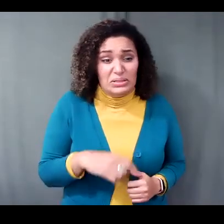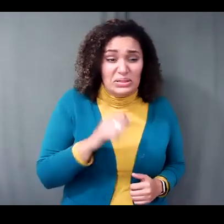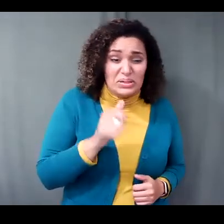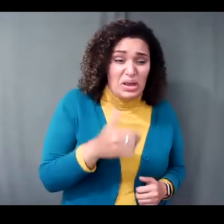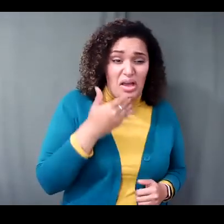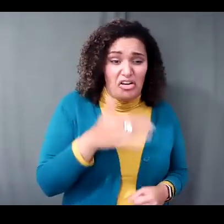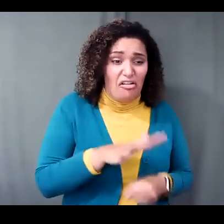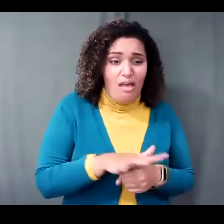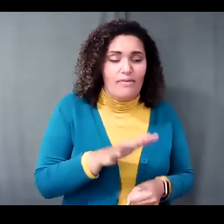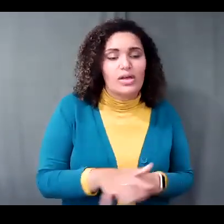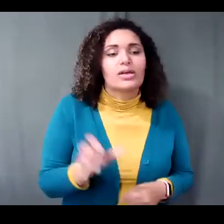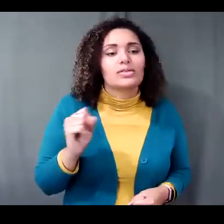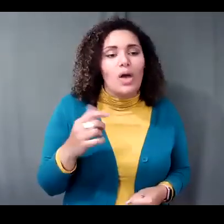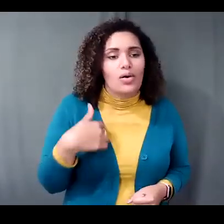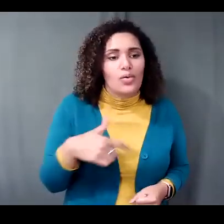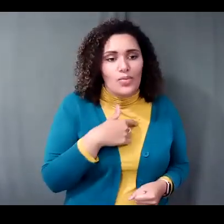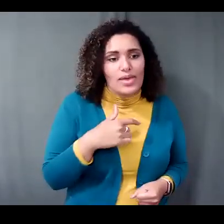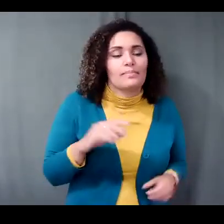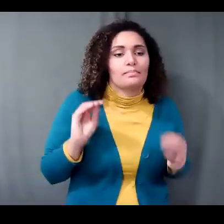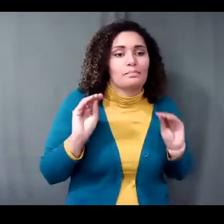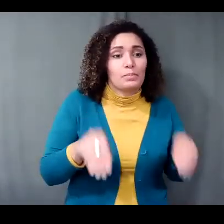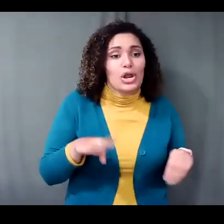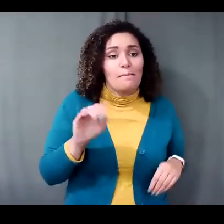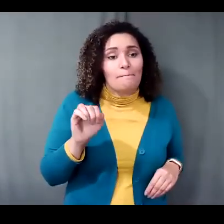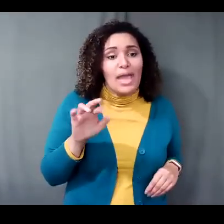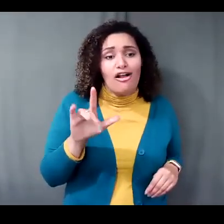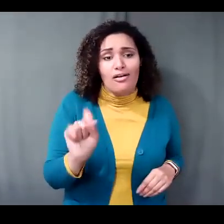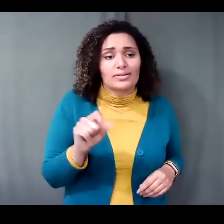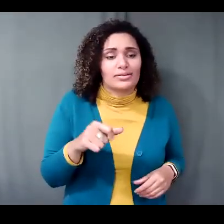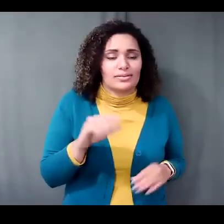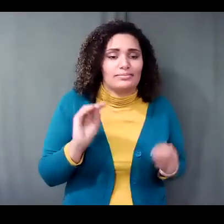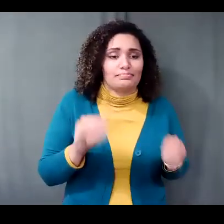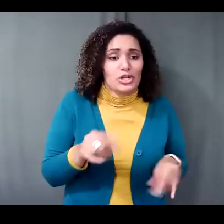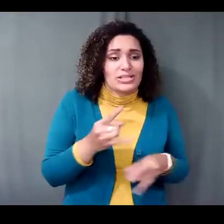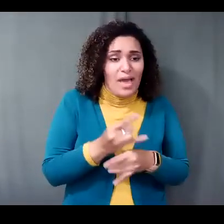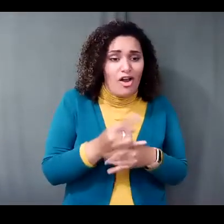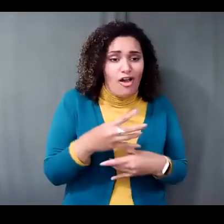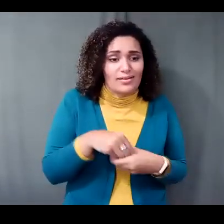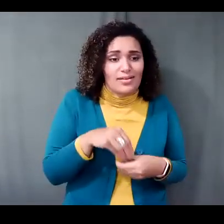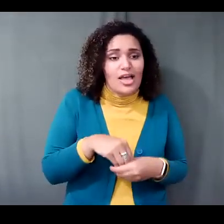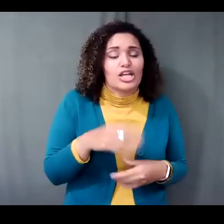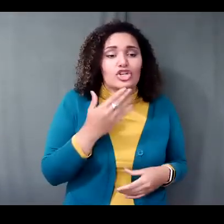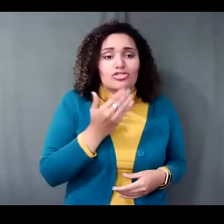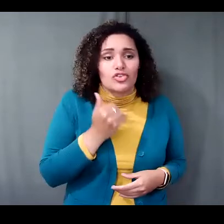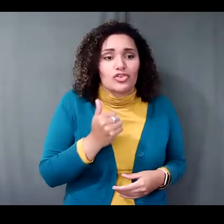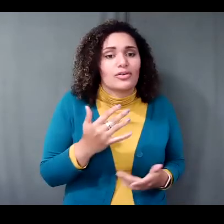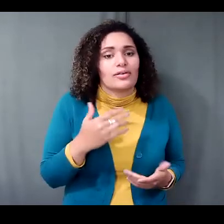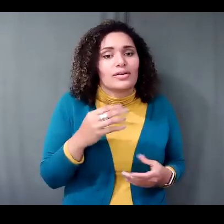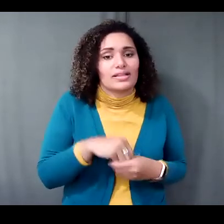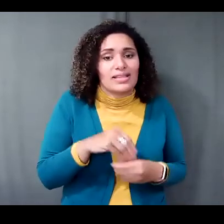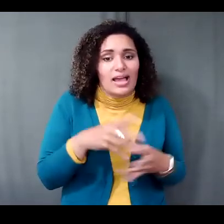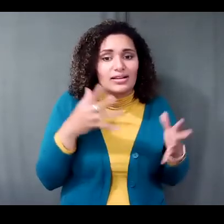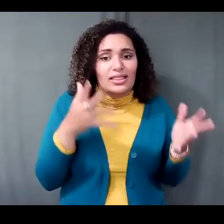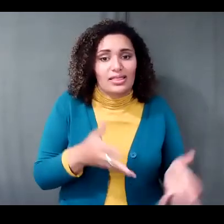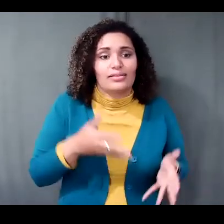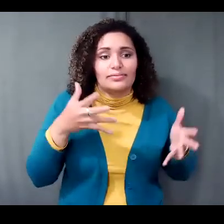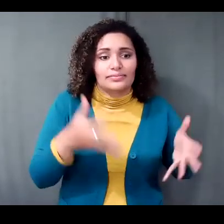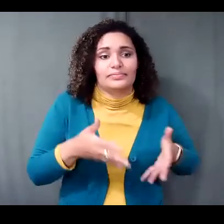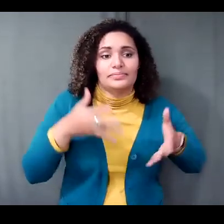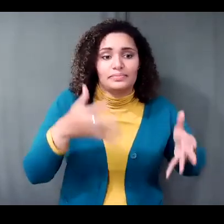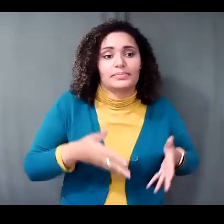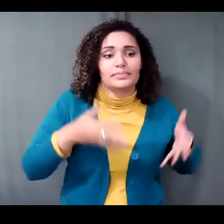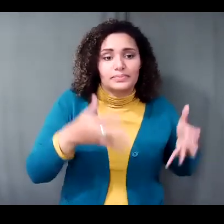So we experimented at one point with saving some of our juice and putting this alcohol